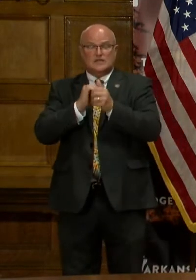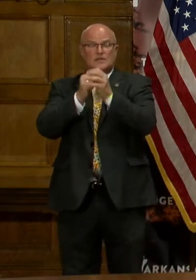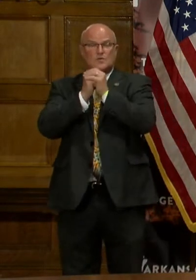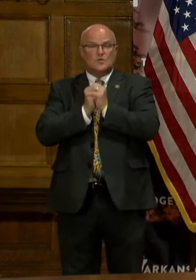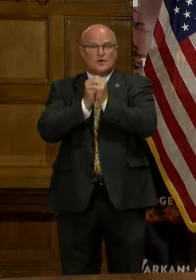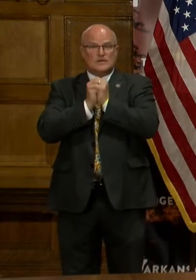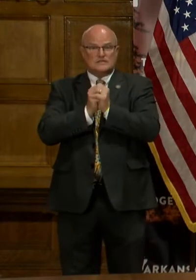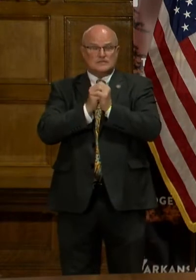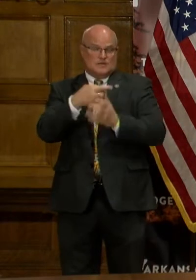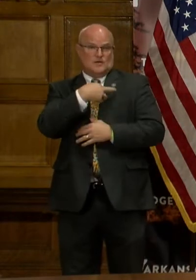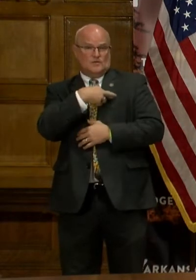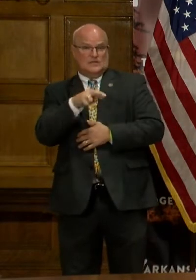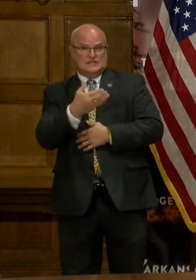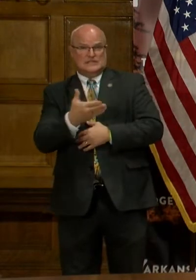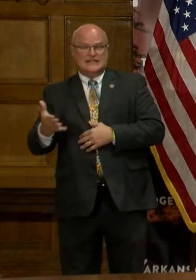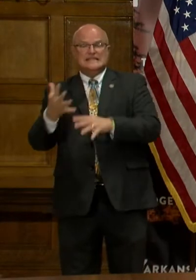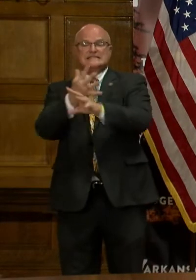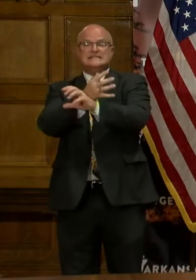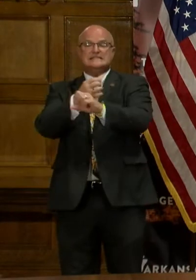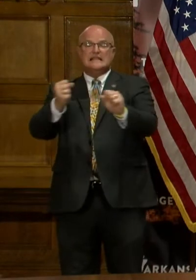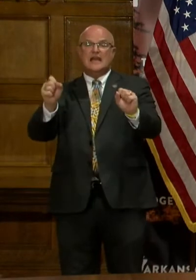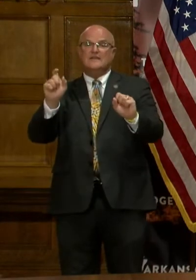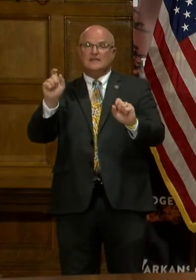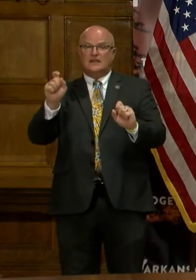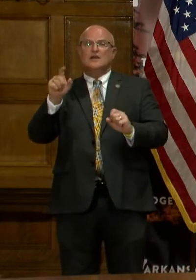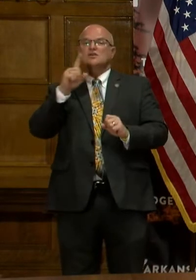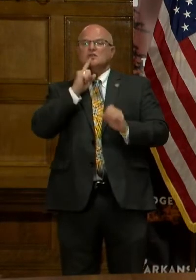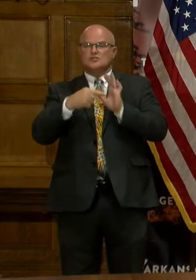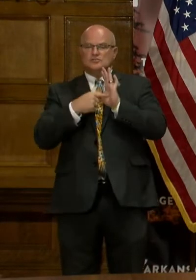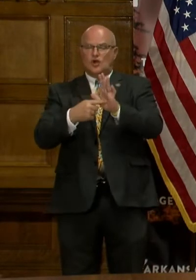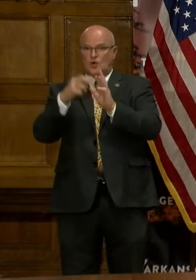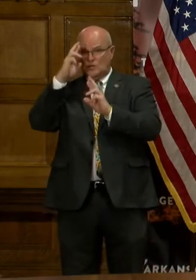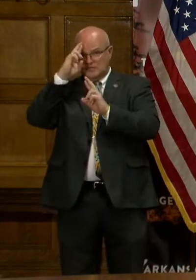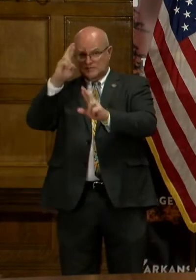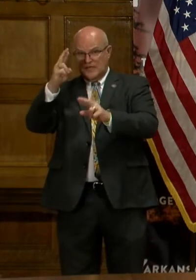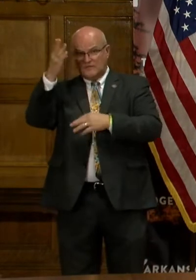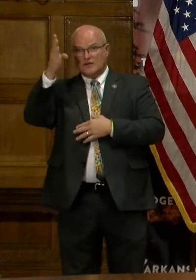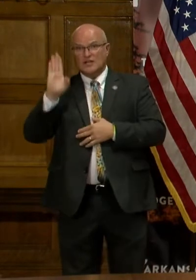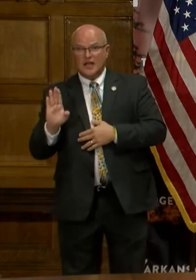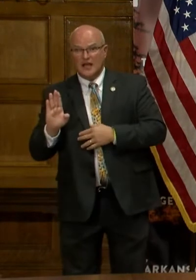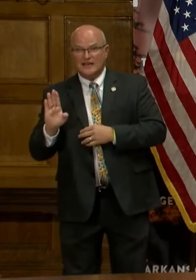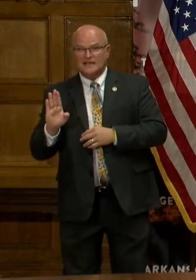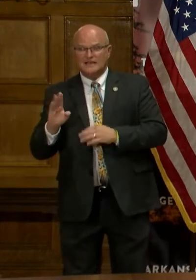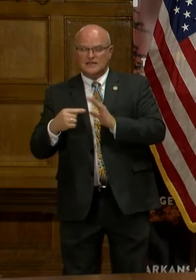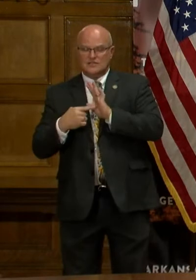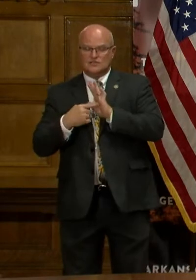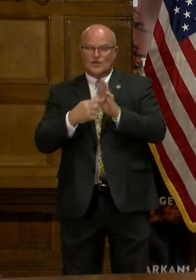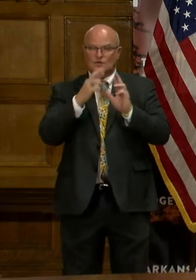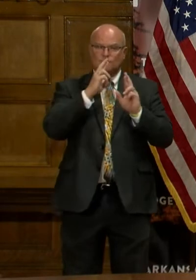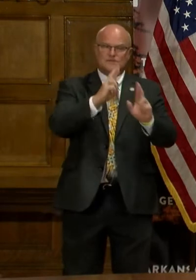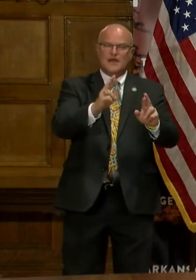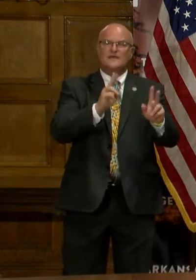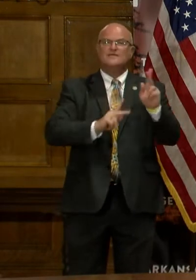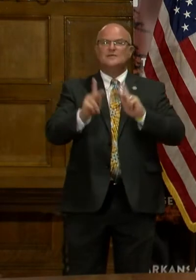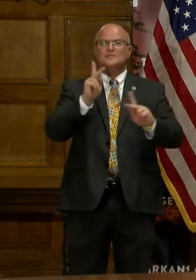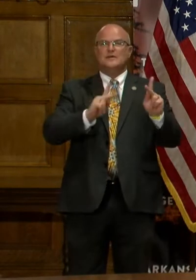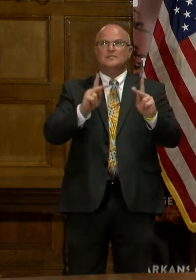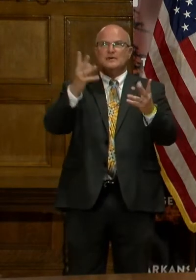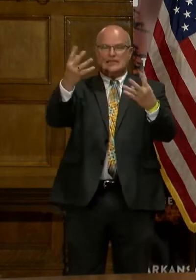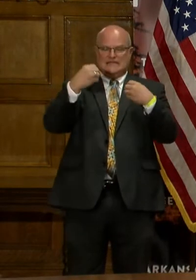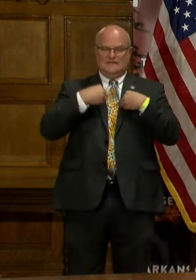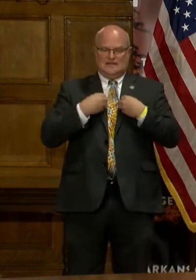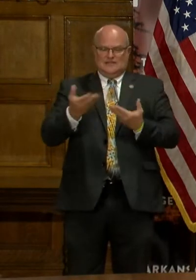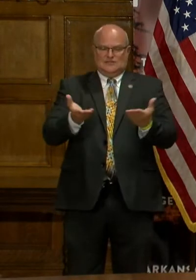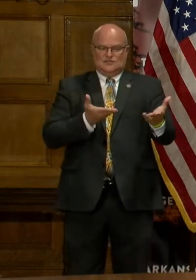activities and religious activities safely, we show our great respect and love for God by showing respect for the folks that he's given us